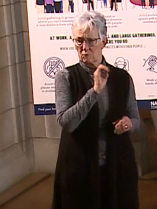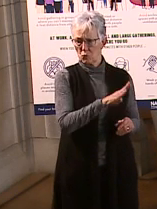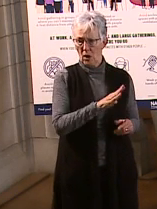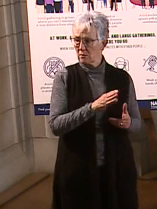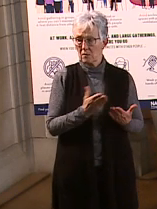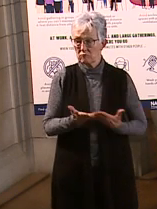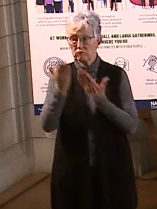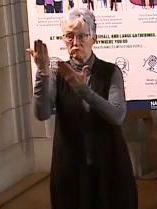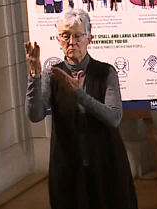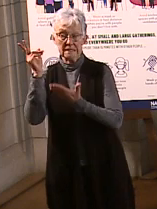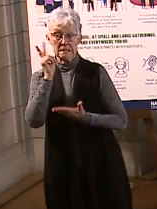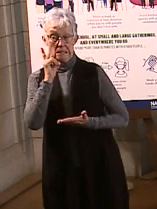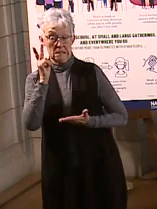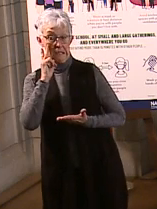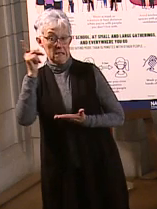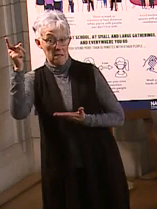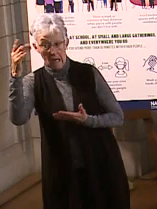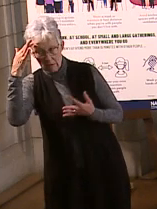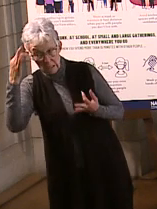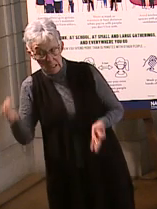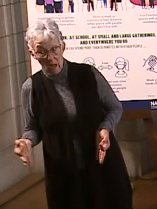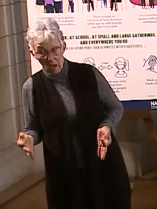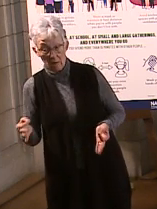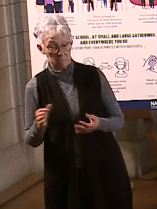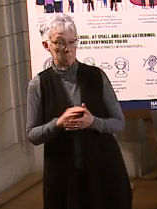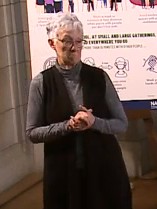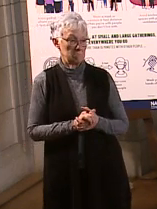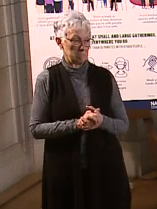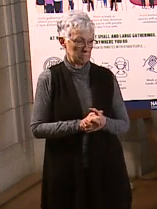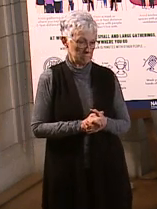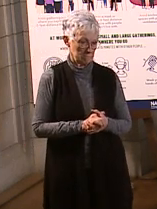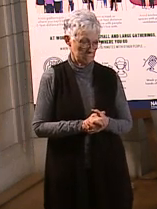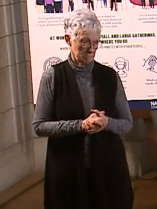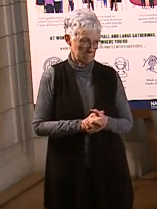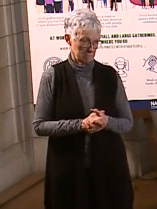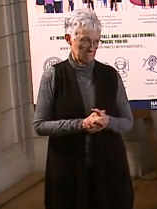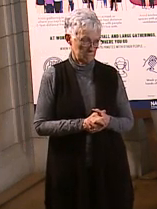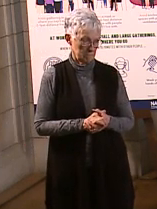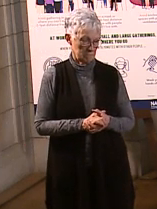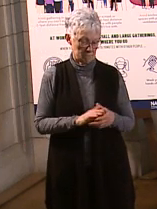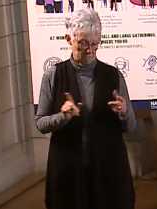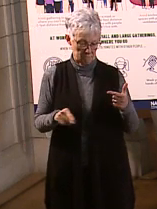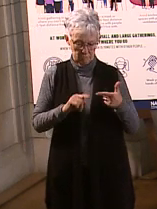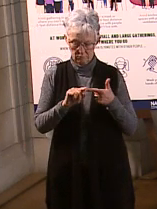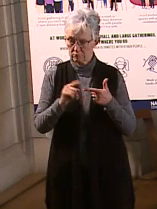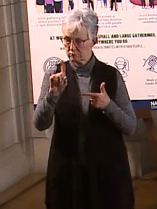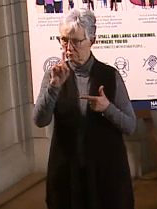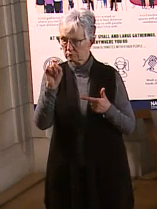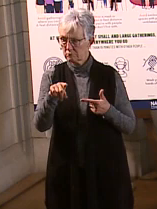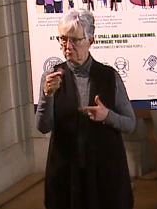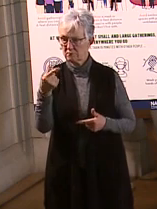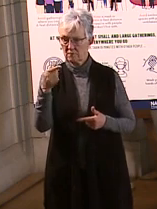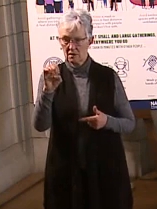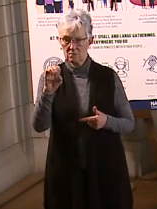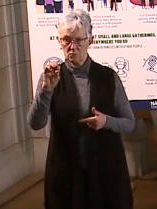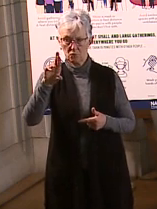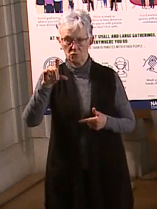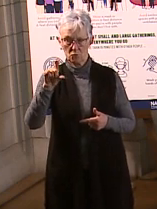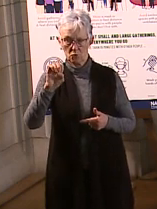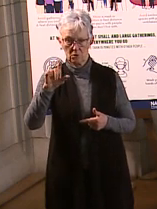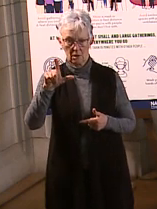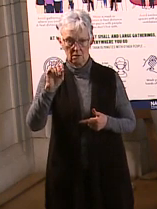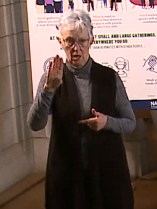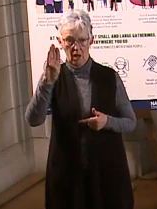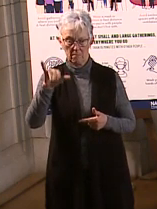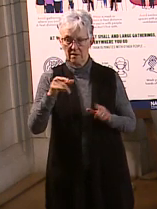and see if we can work something out with them. Second question comes from George Lobby from the